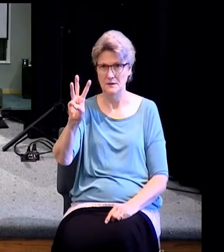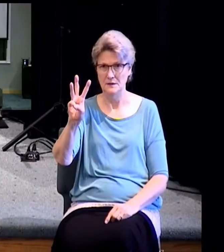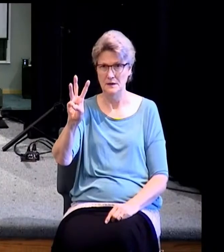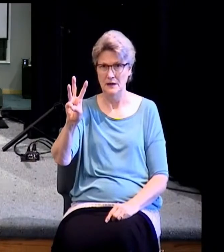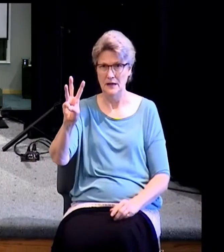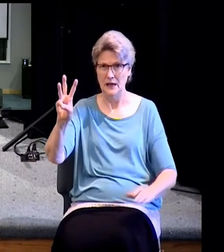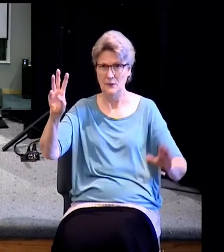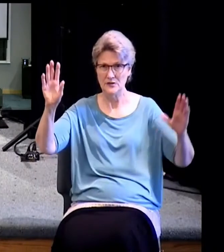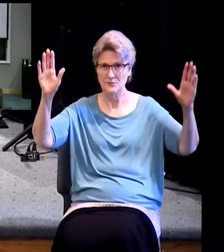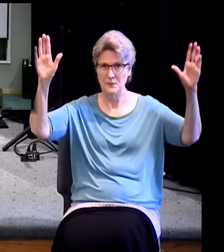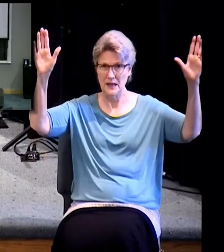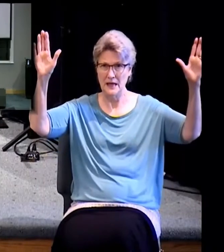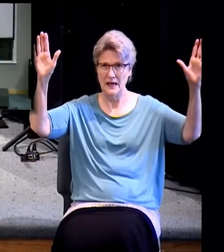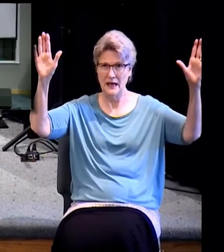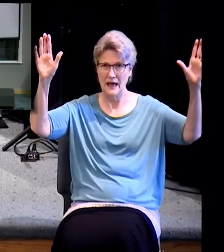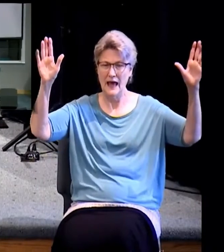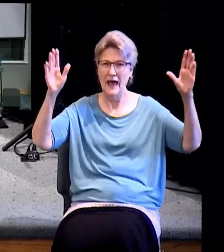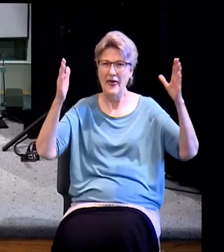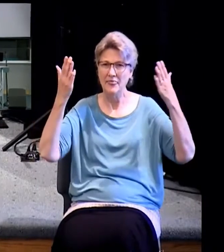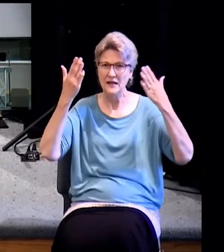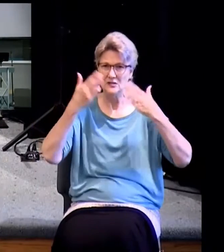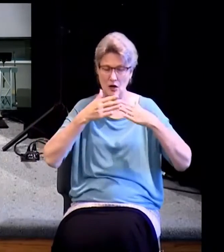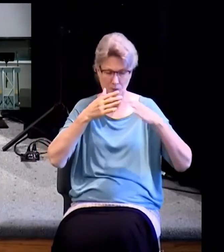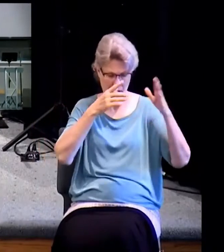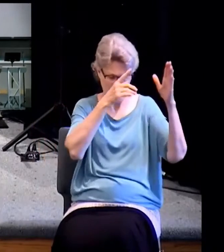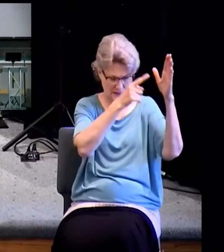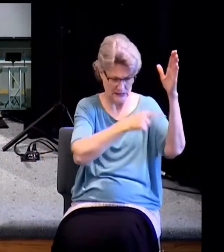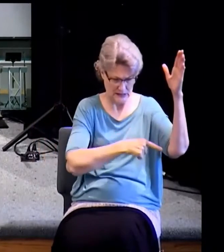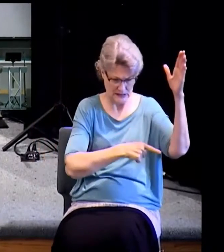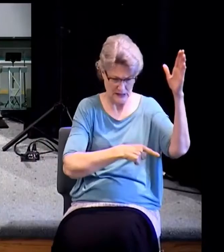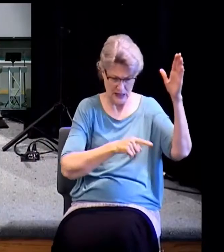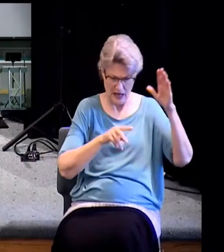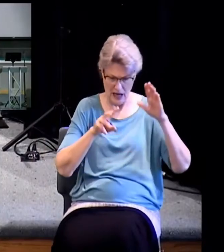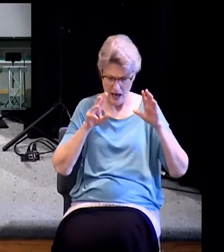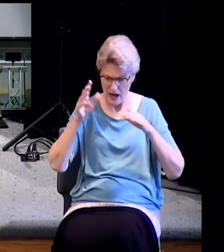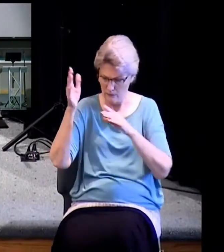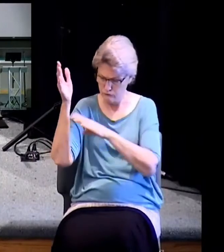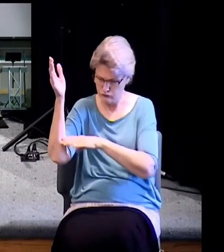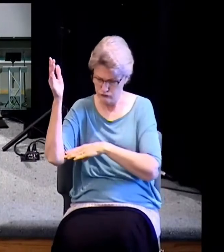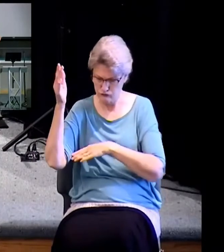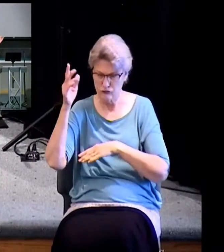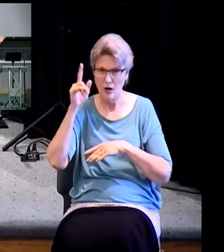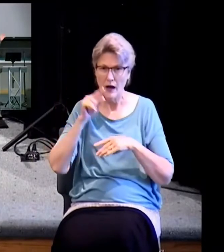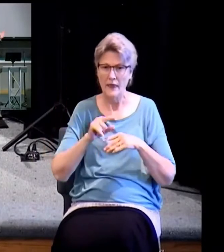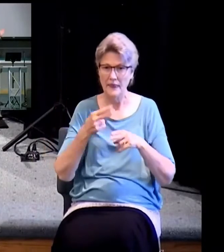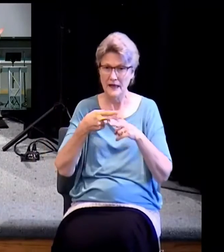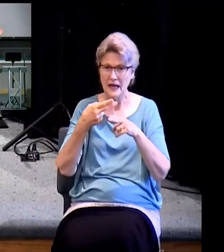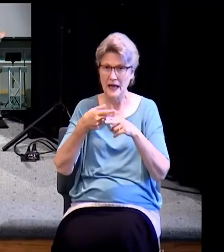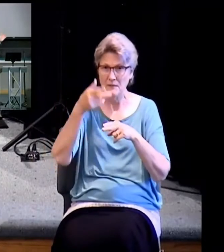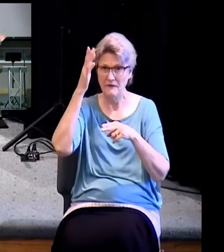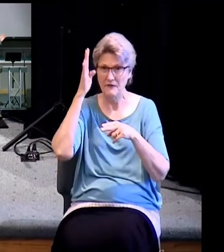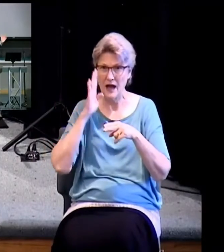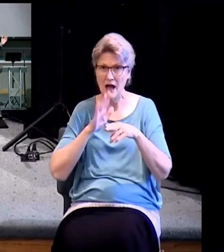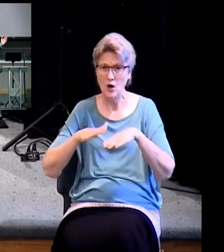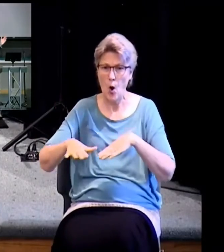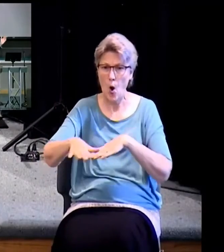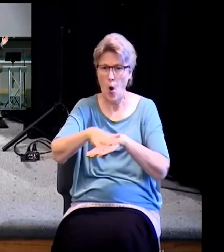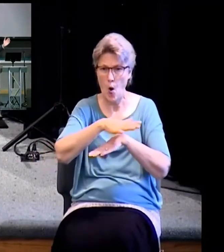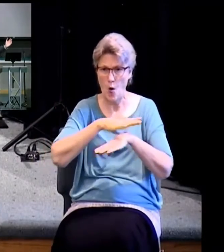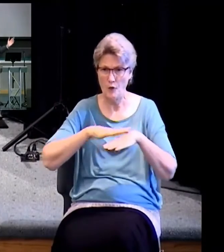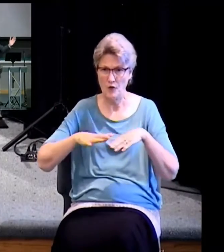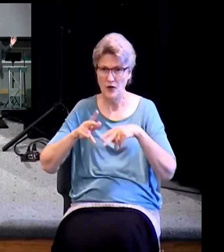casting the shadow of the name of God over the people of Israel as they battled. And when he cast the shadow of